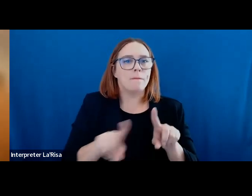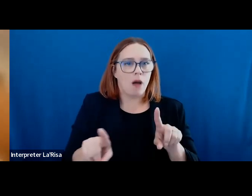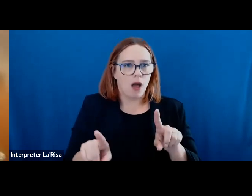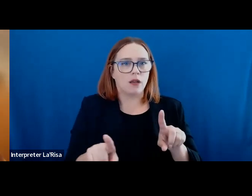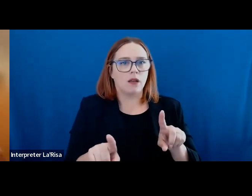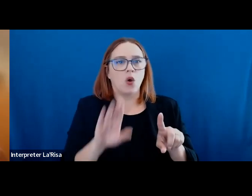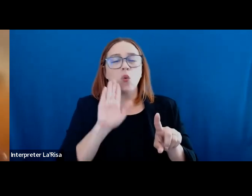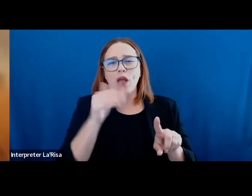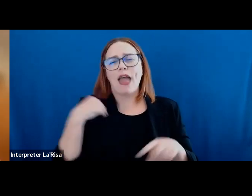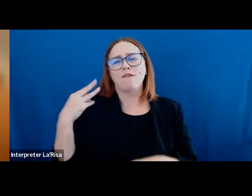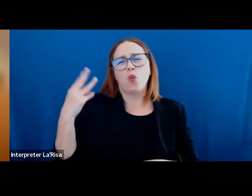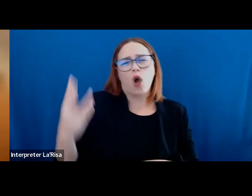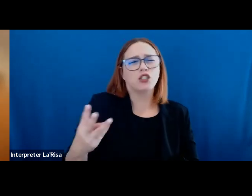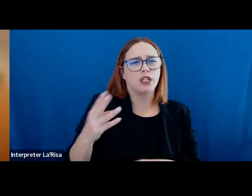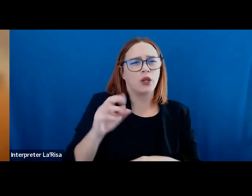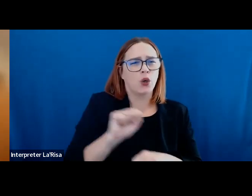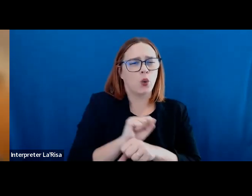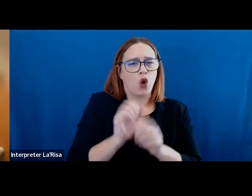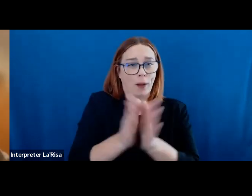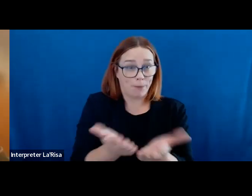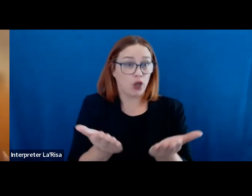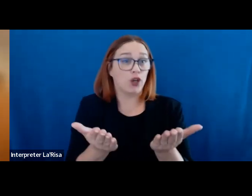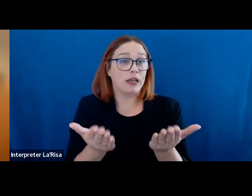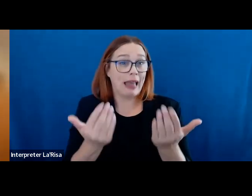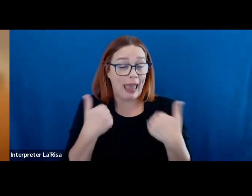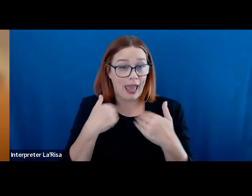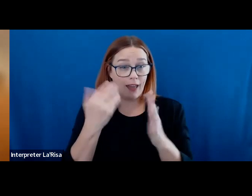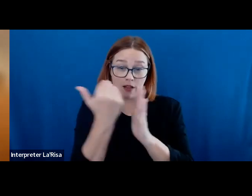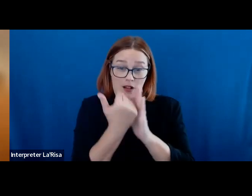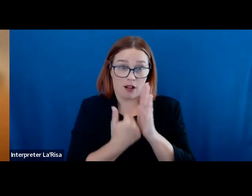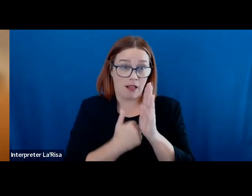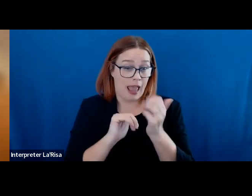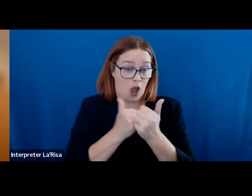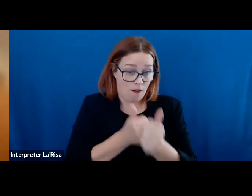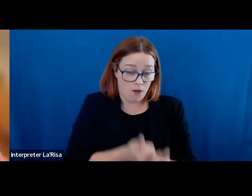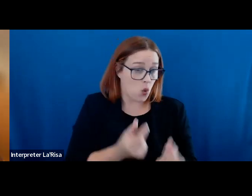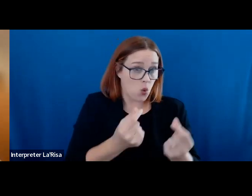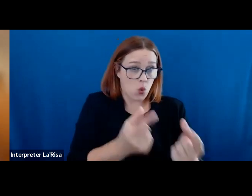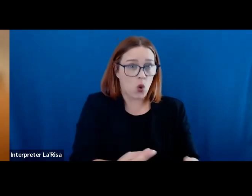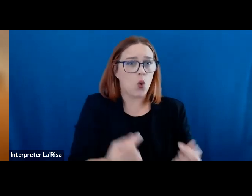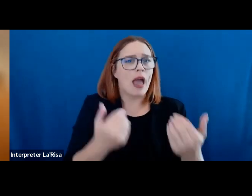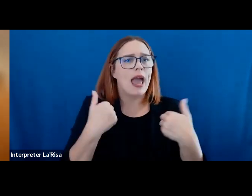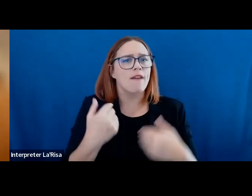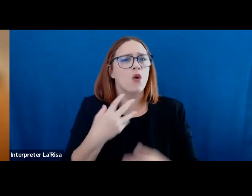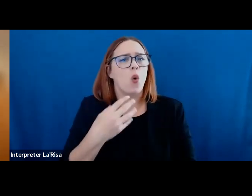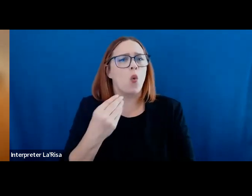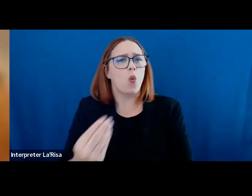there's characteristics of white supremacy culture, and one of them is a sense of urgency. And it's this idea that everything needs to be done